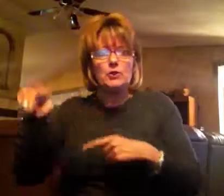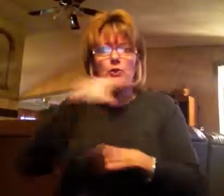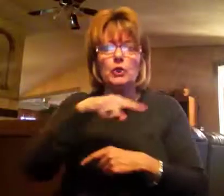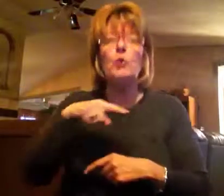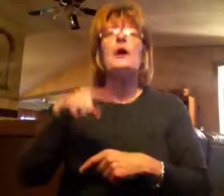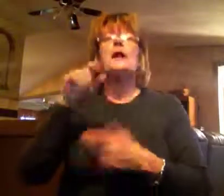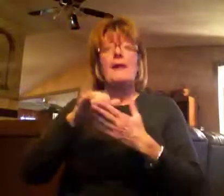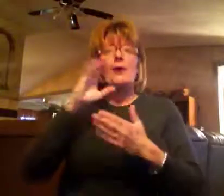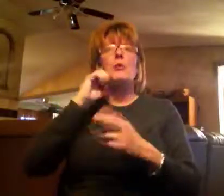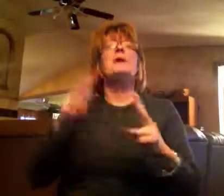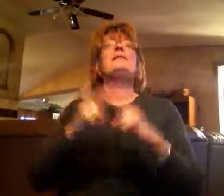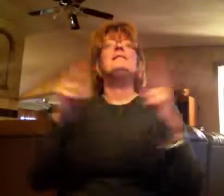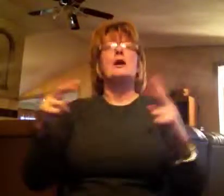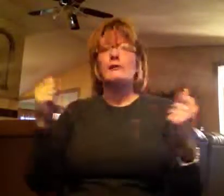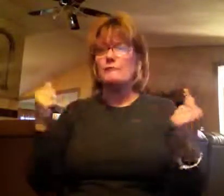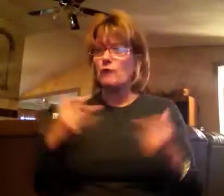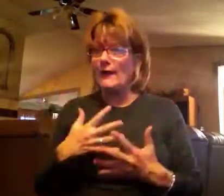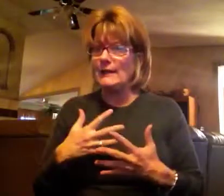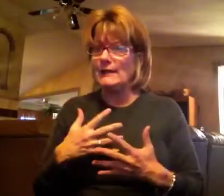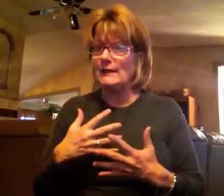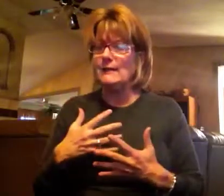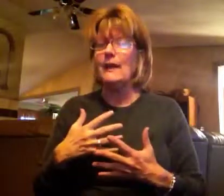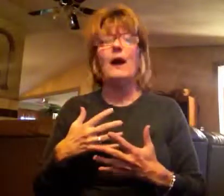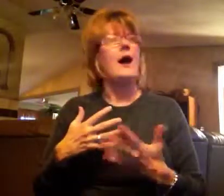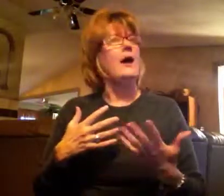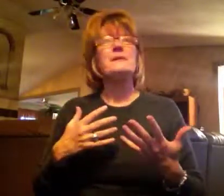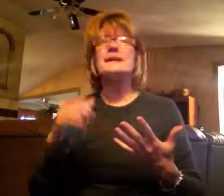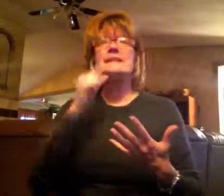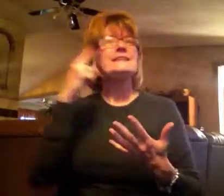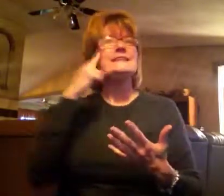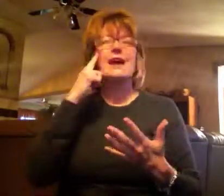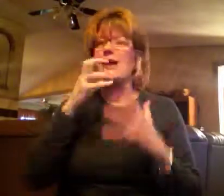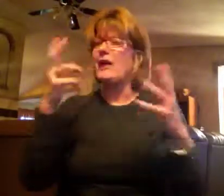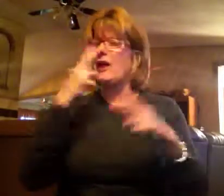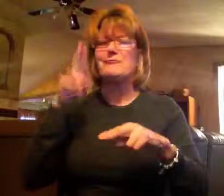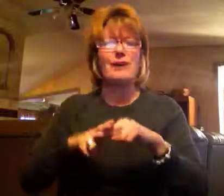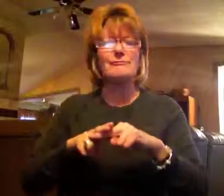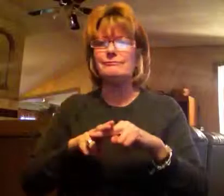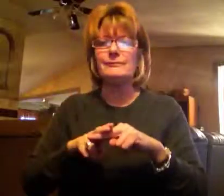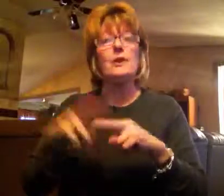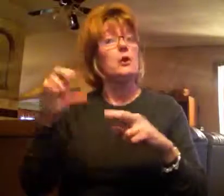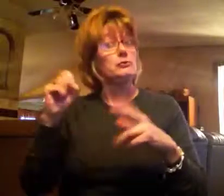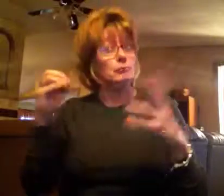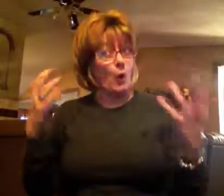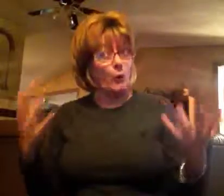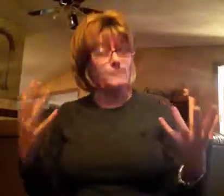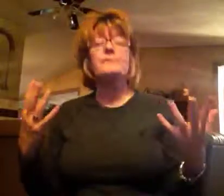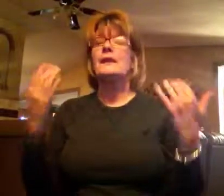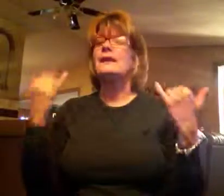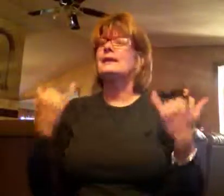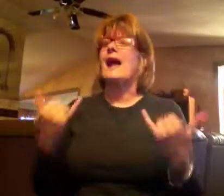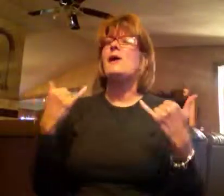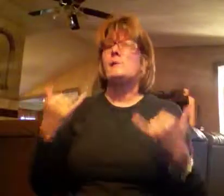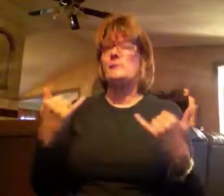going to be extremely frightening. It doesn't sound like a lot of fun. So let's get to the heart of